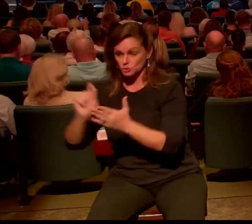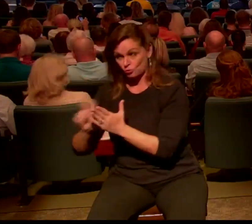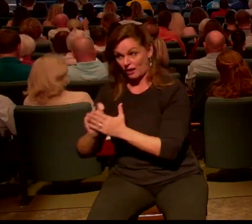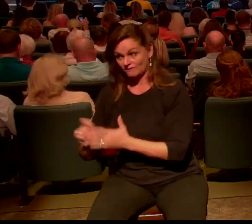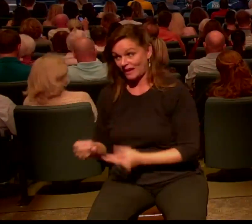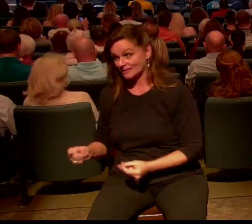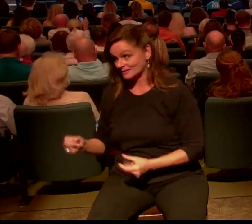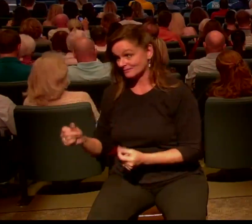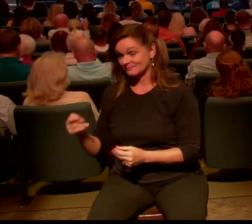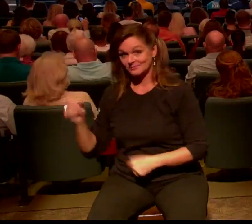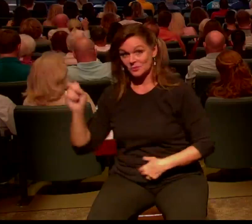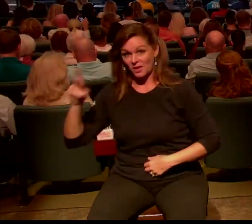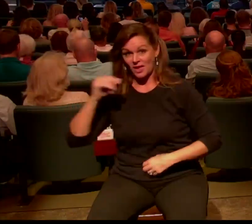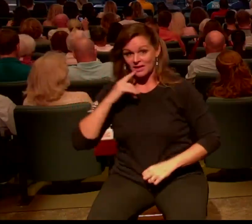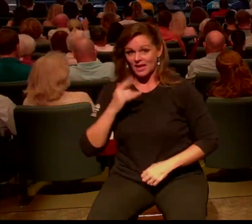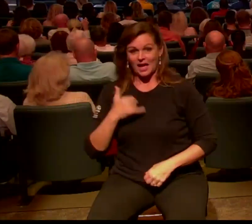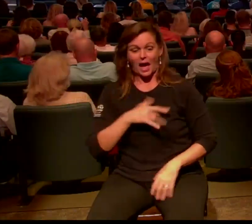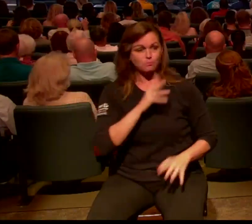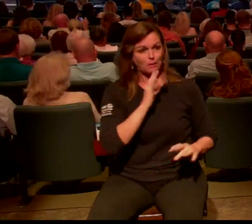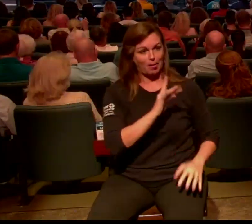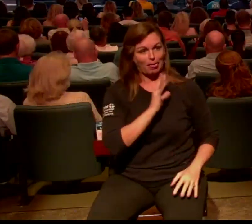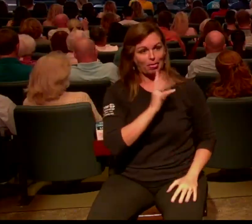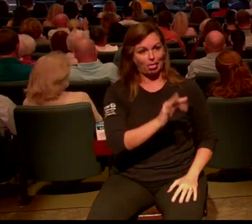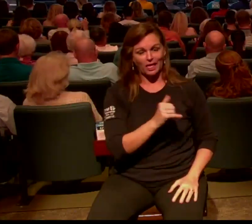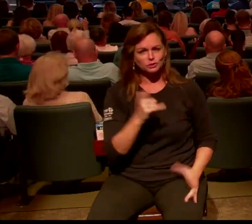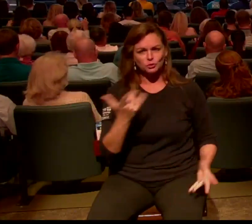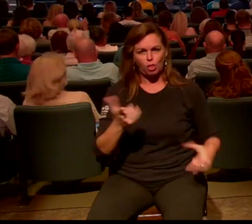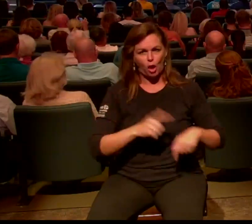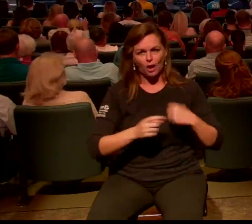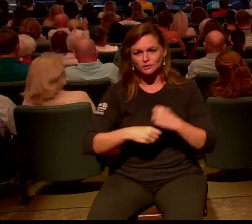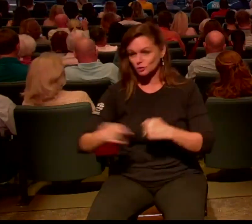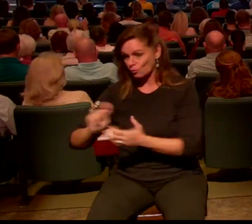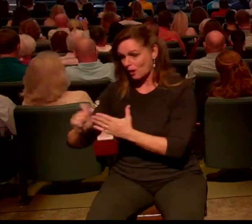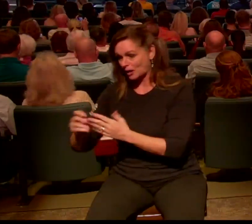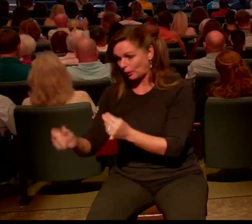okay? Because I took too long on that last story.